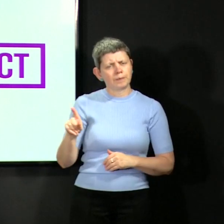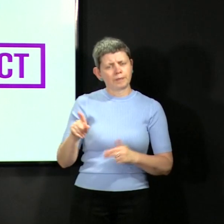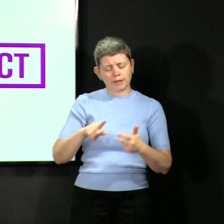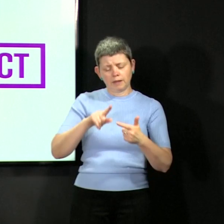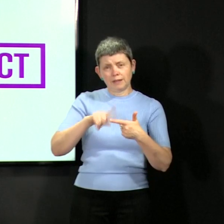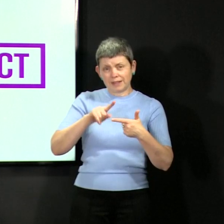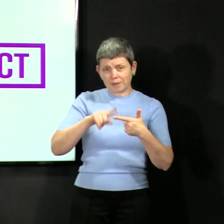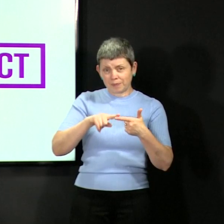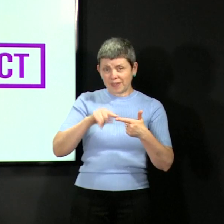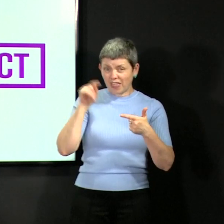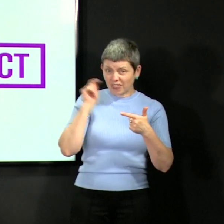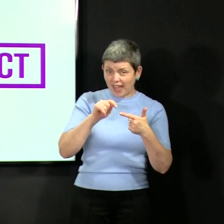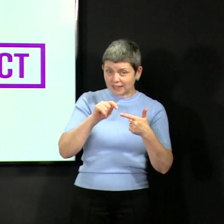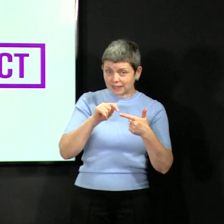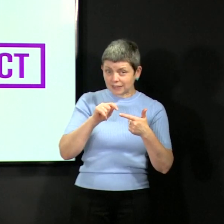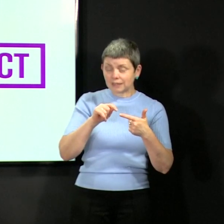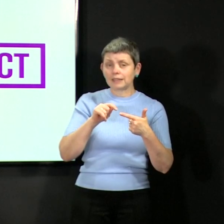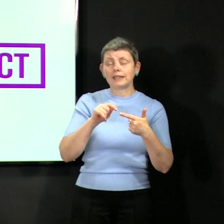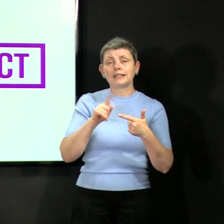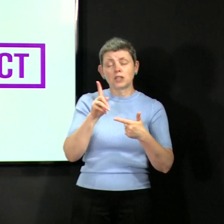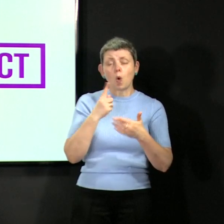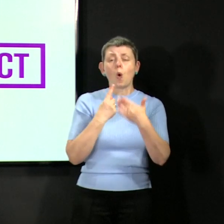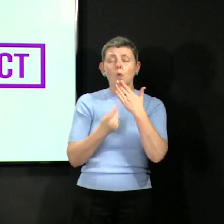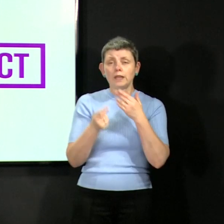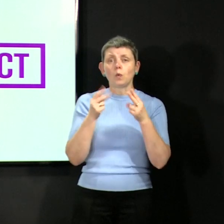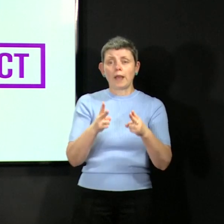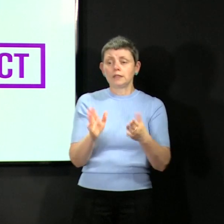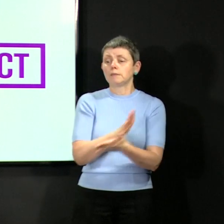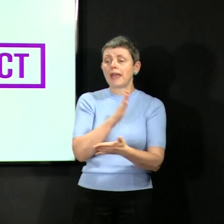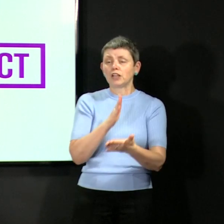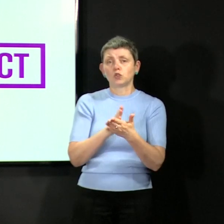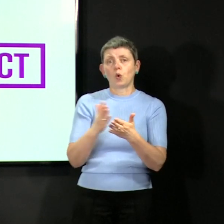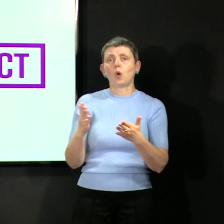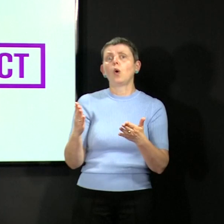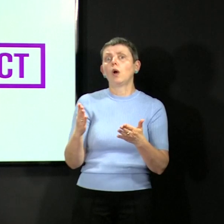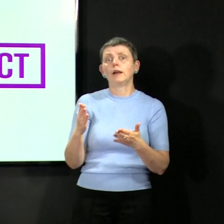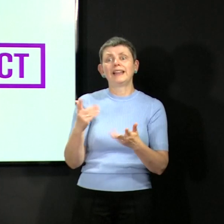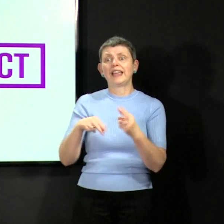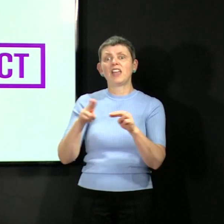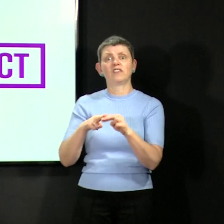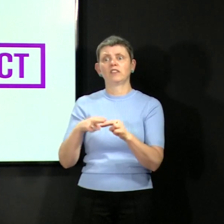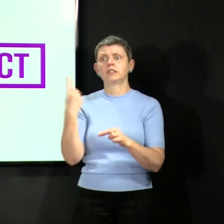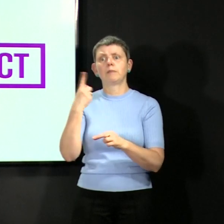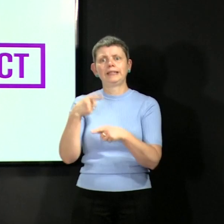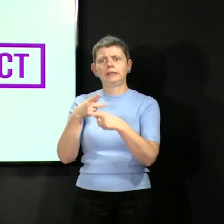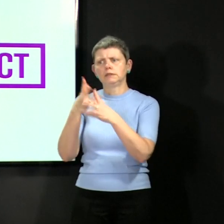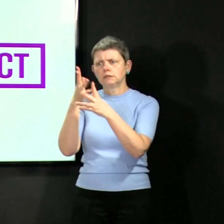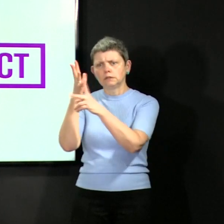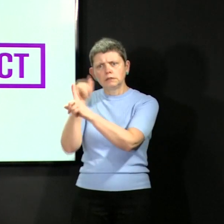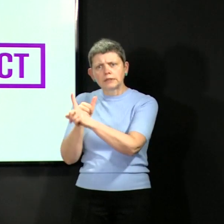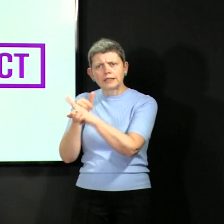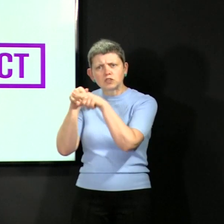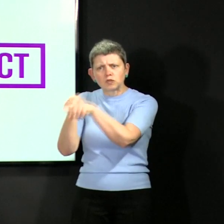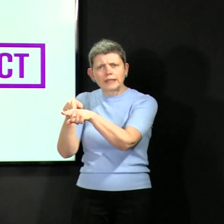the only sure way of not being a contact when a tracer phones you. You will not have